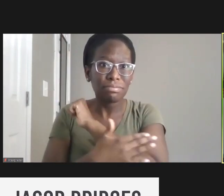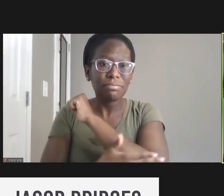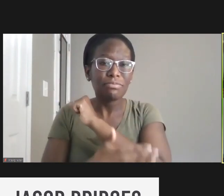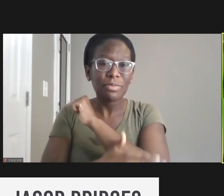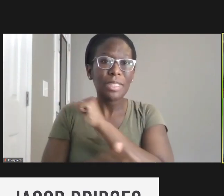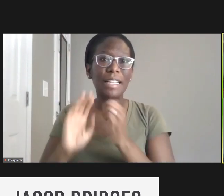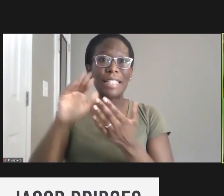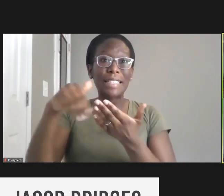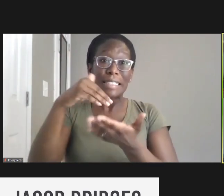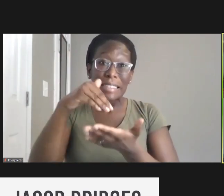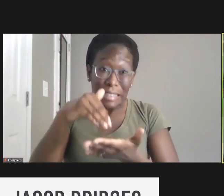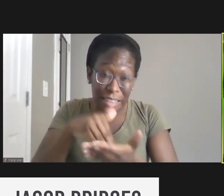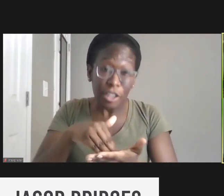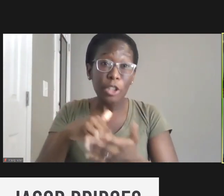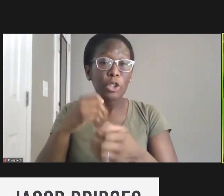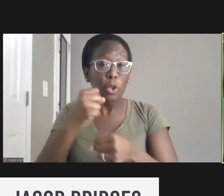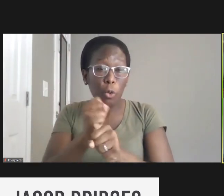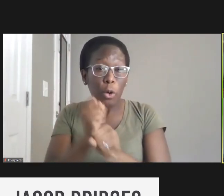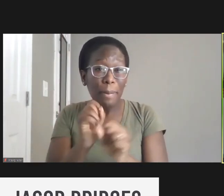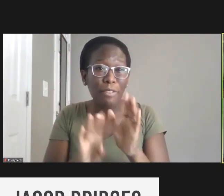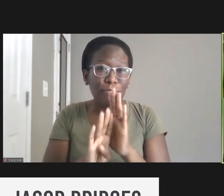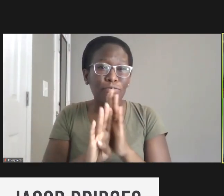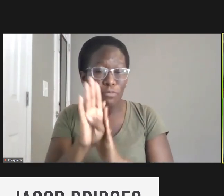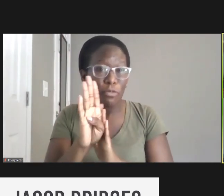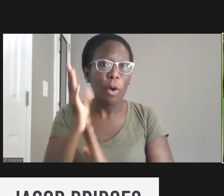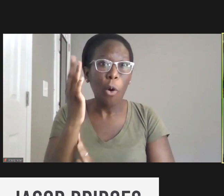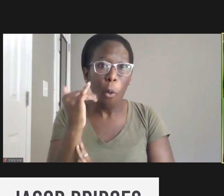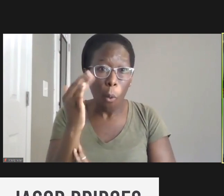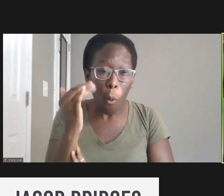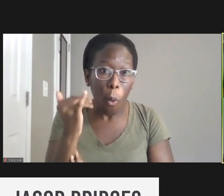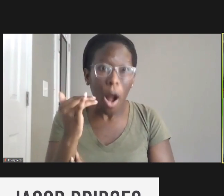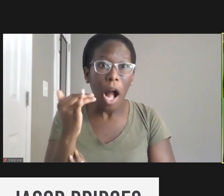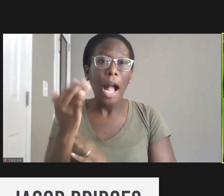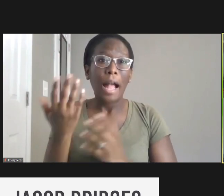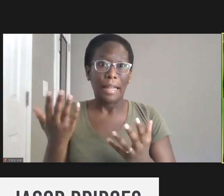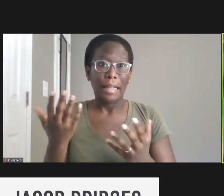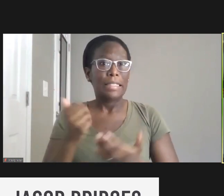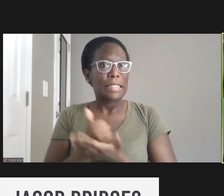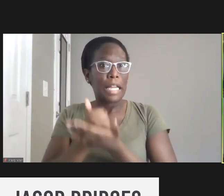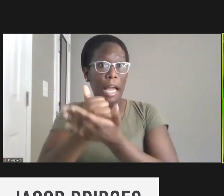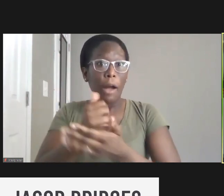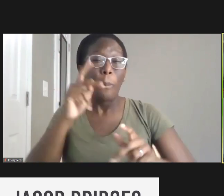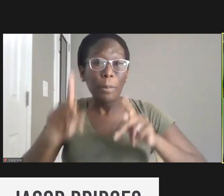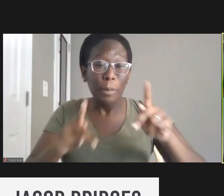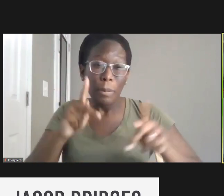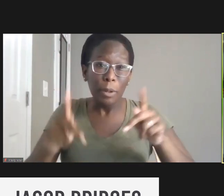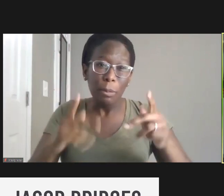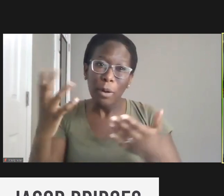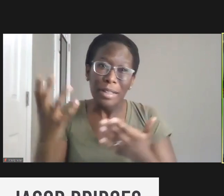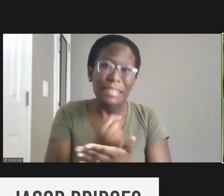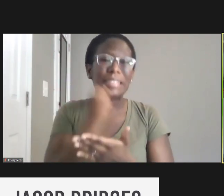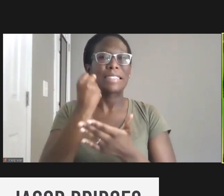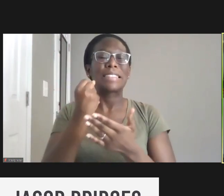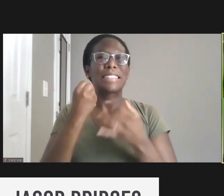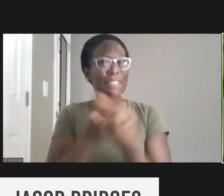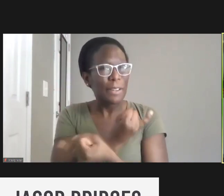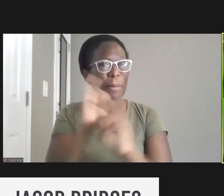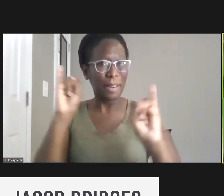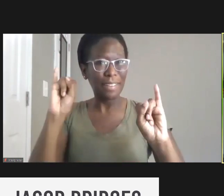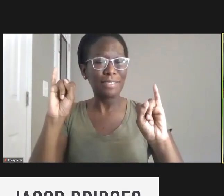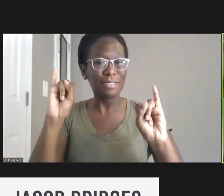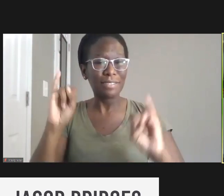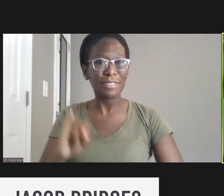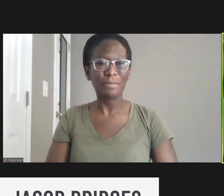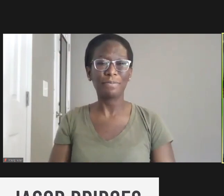promote independent living using the philosophy that everyone deserves the right to achieve independence. An